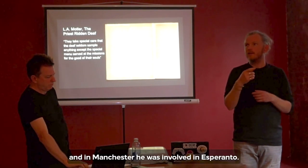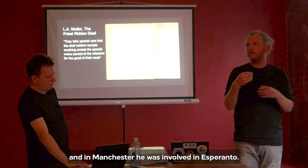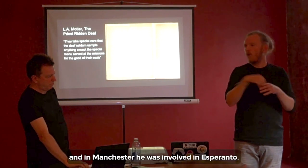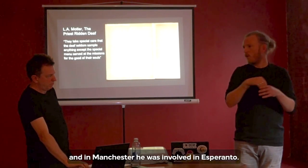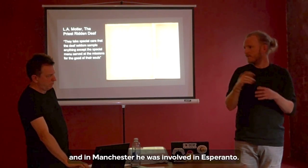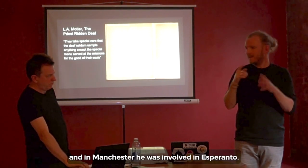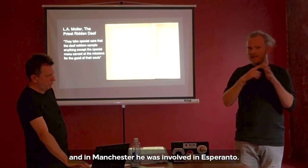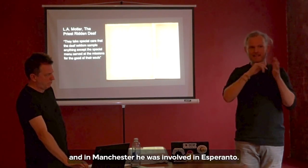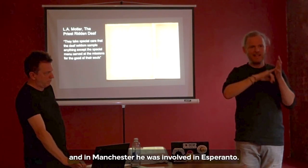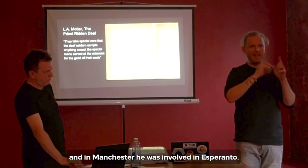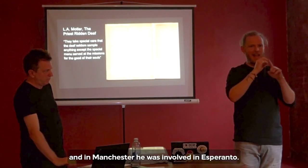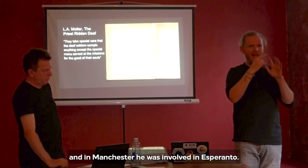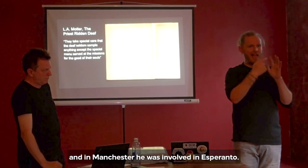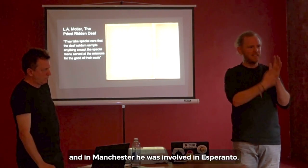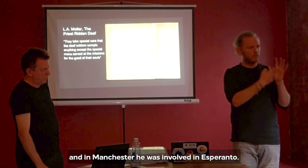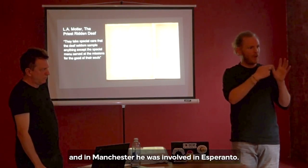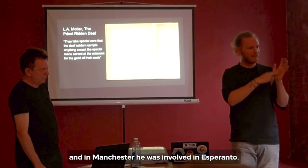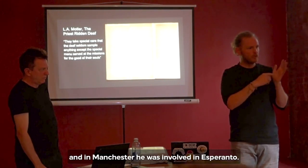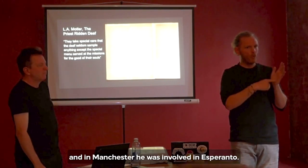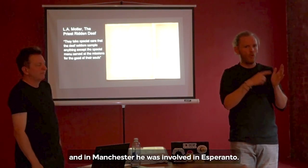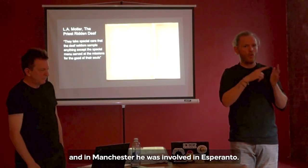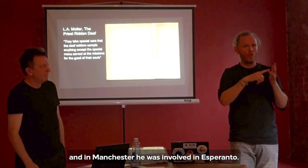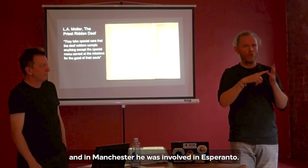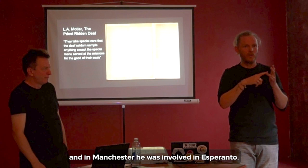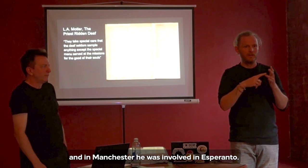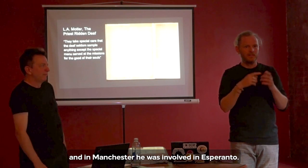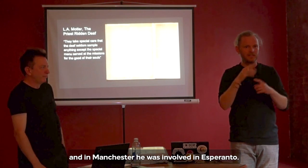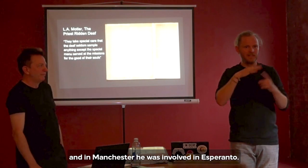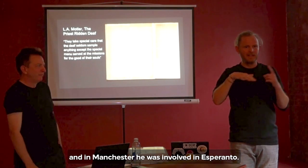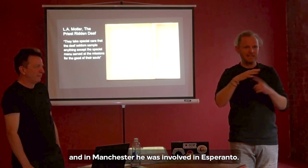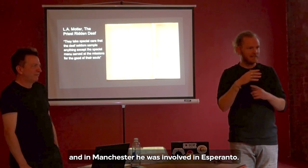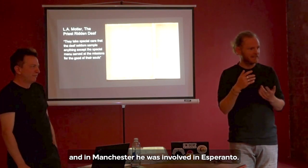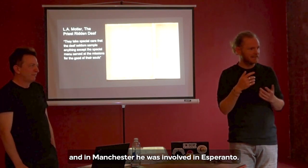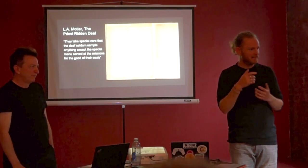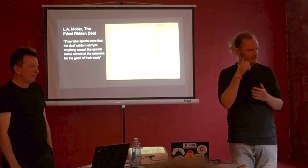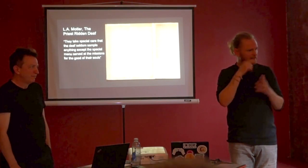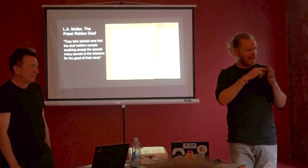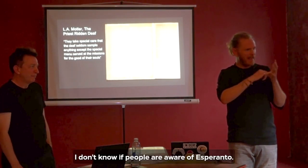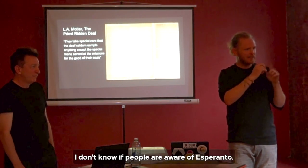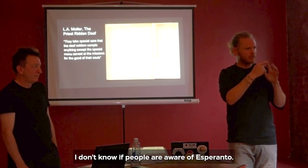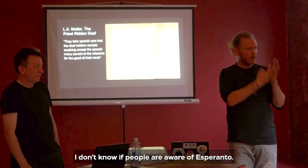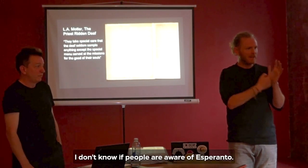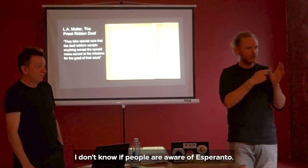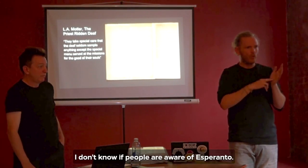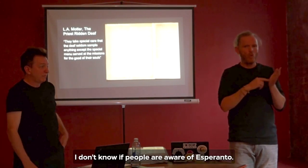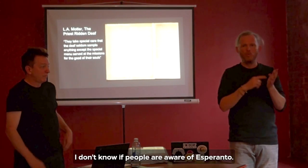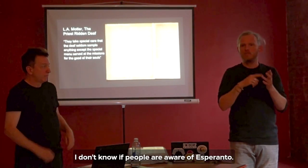And in Manchester he was involved in Esperanto. I don't know if people are aware